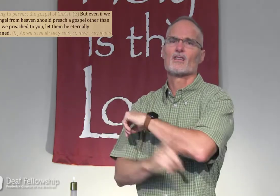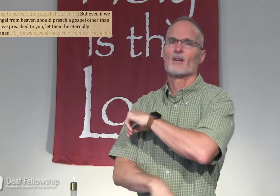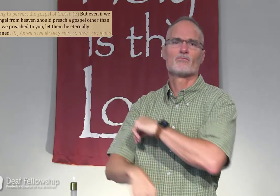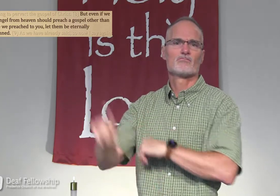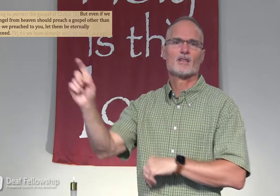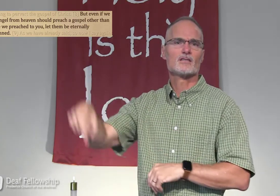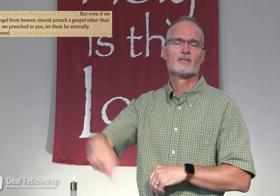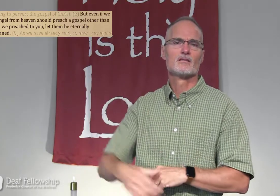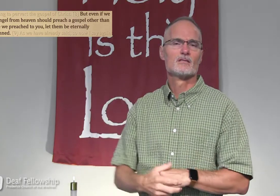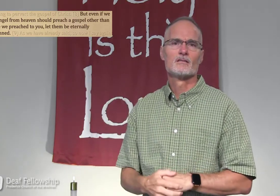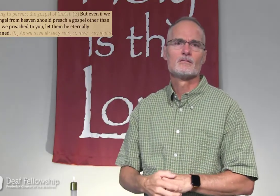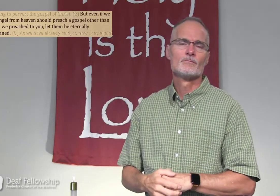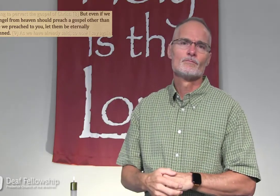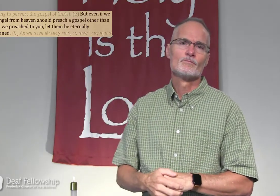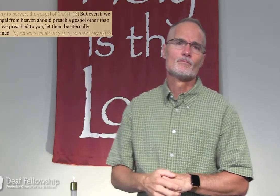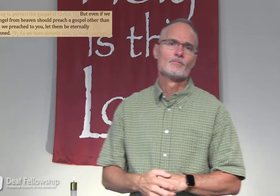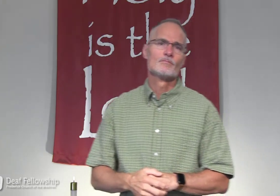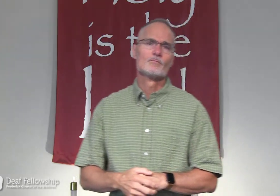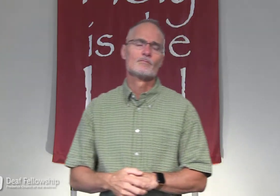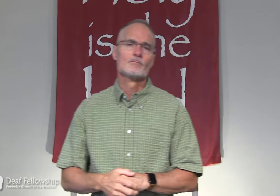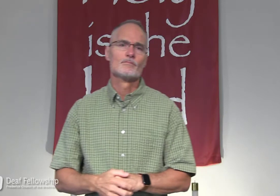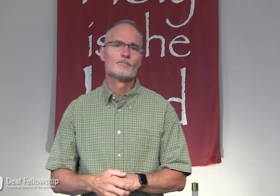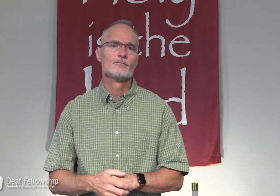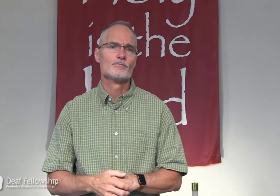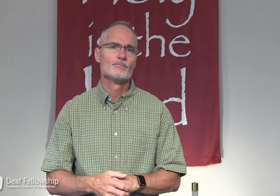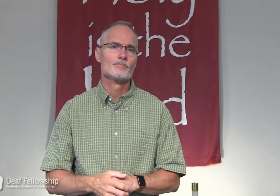let them be eternally condemned.